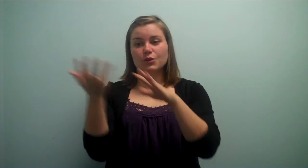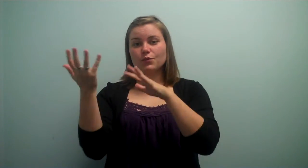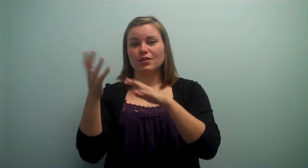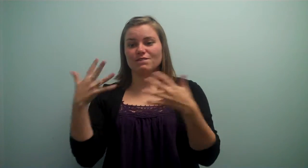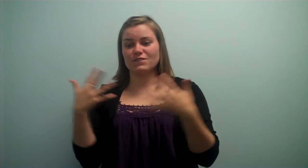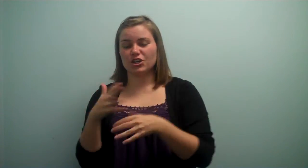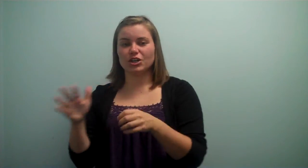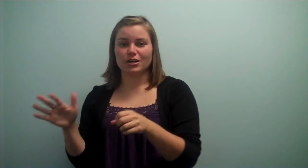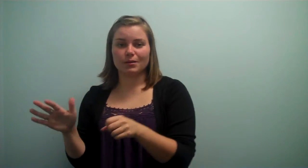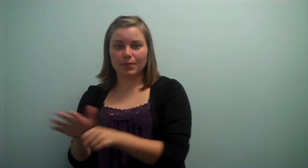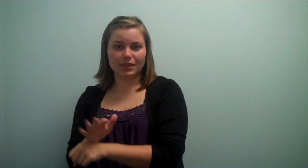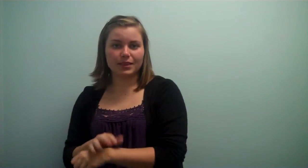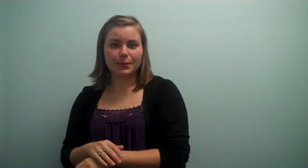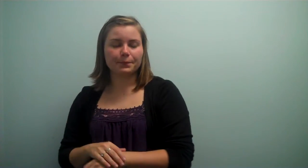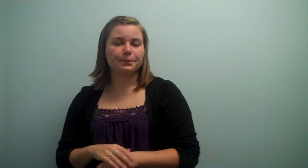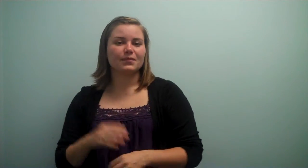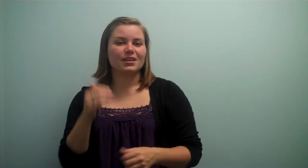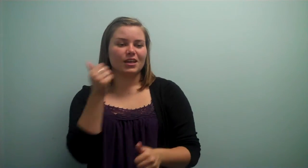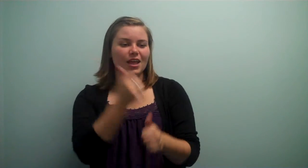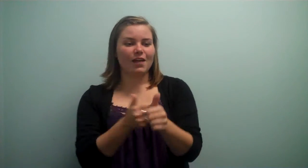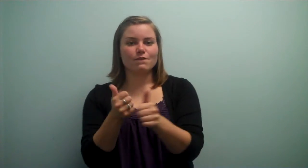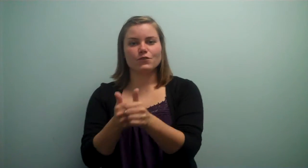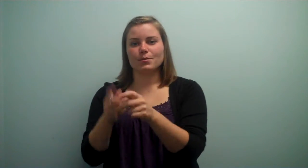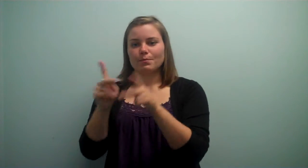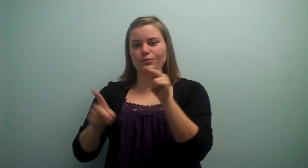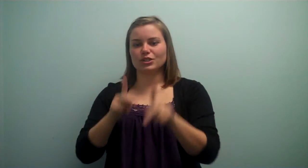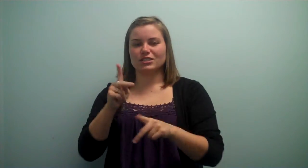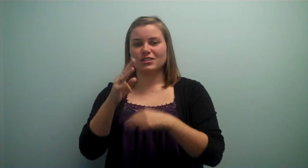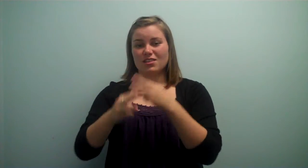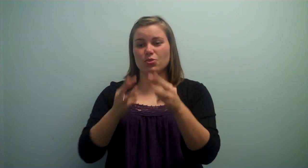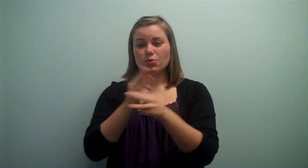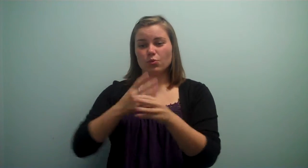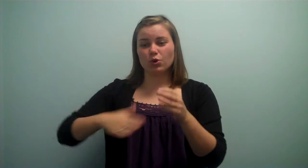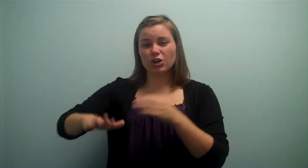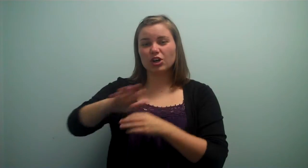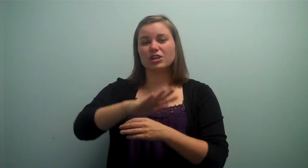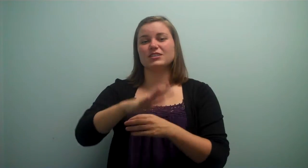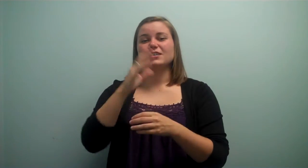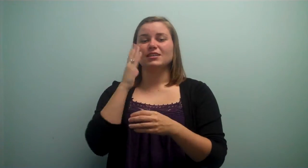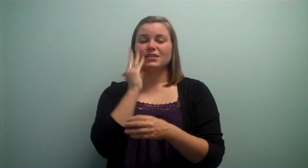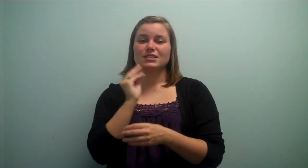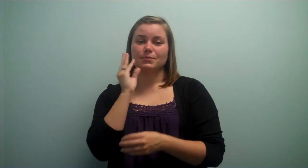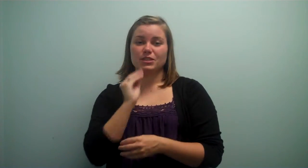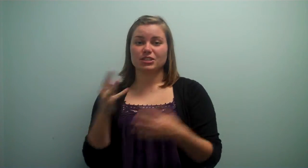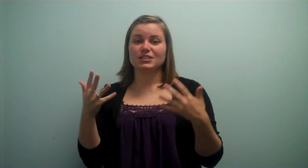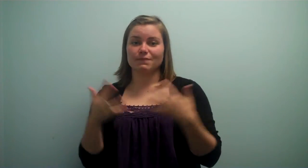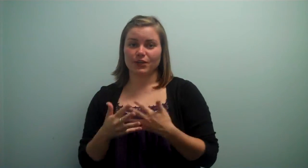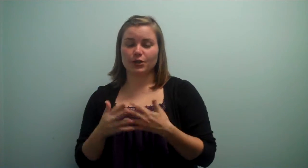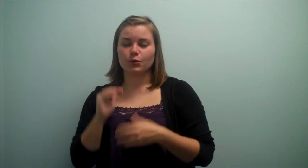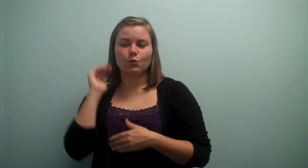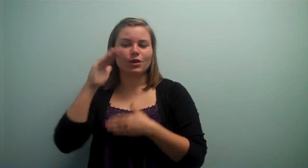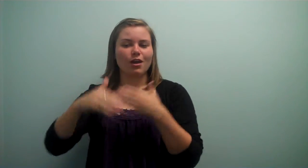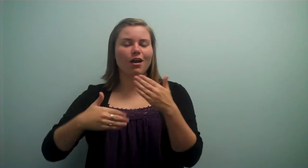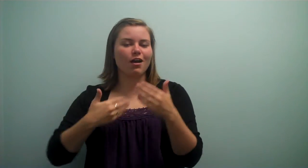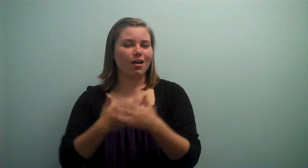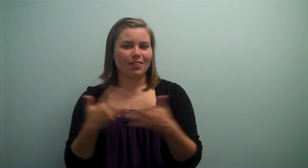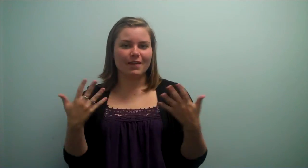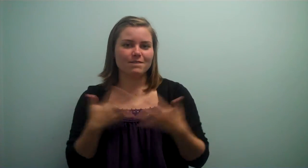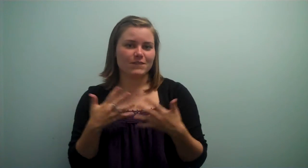completely. Every person on this planet experiences fear. We all have fear in our lives.